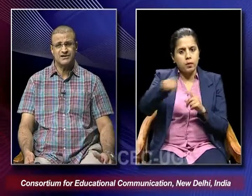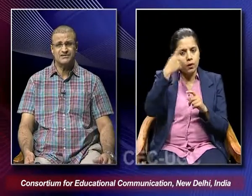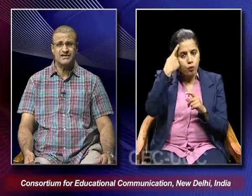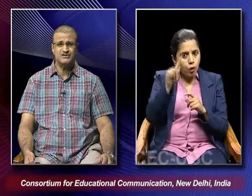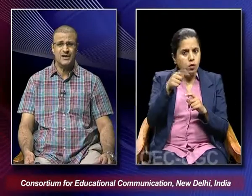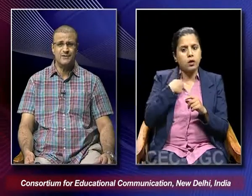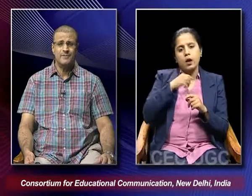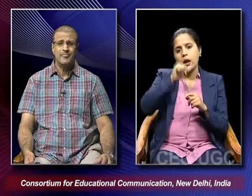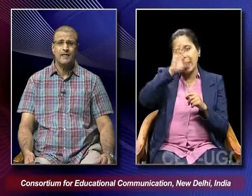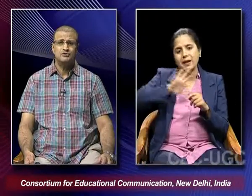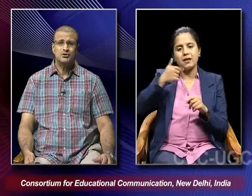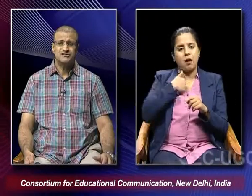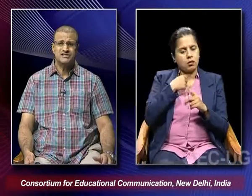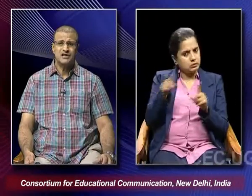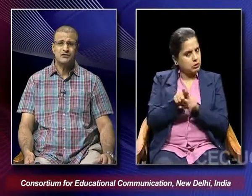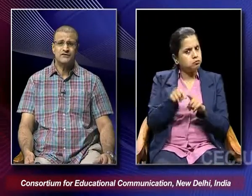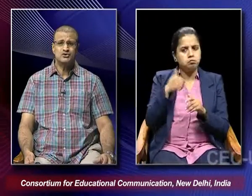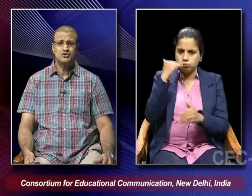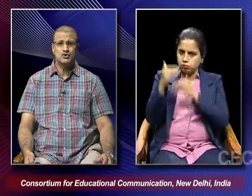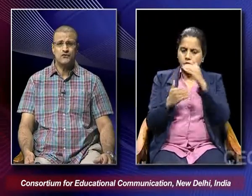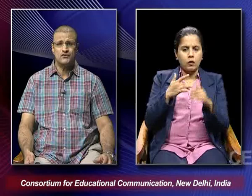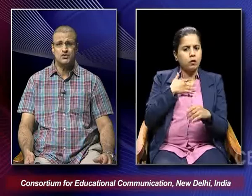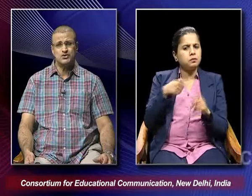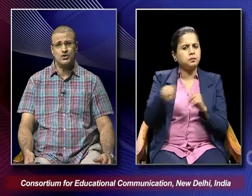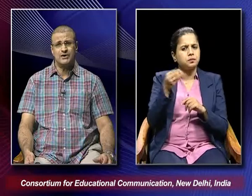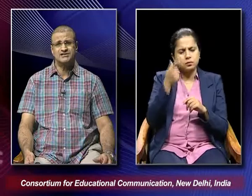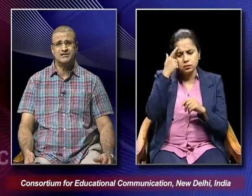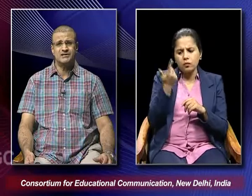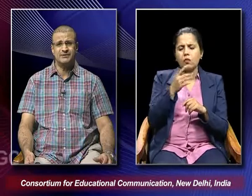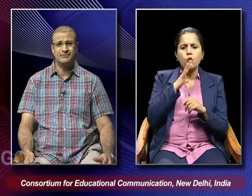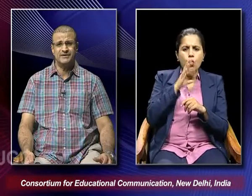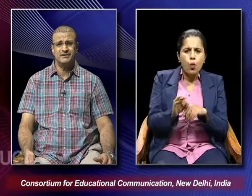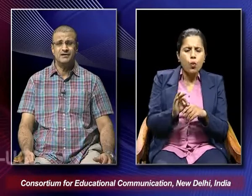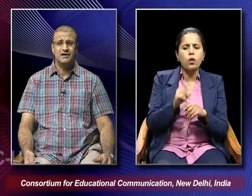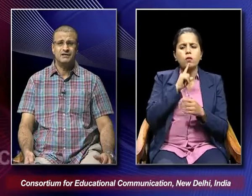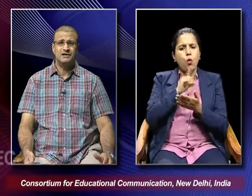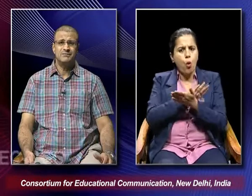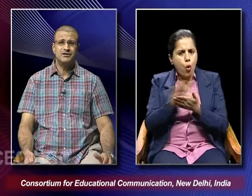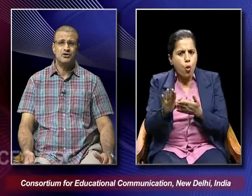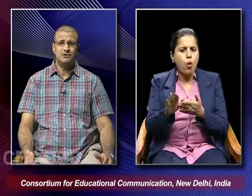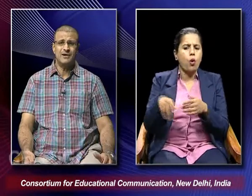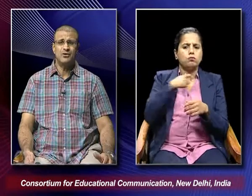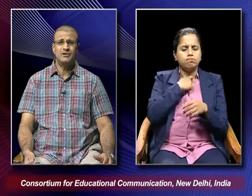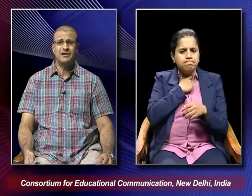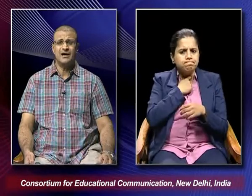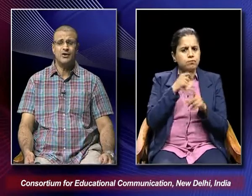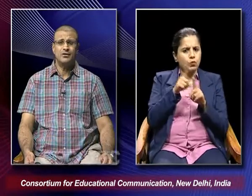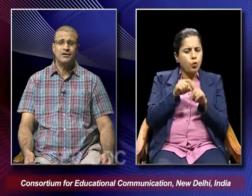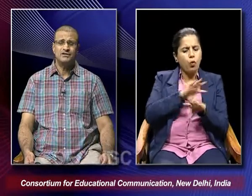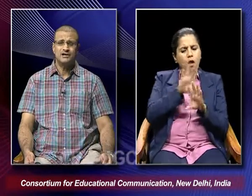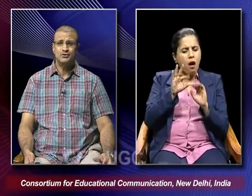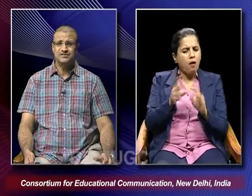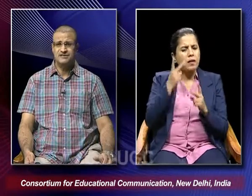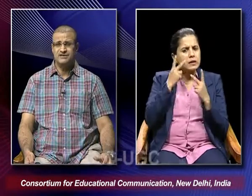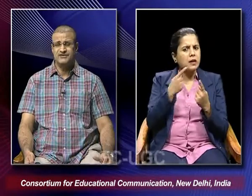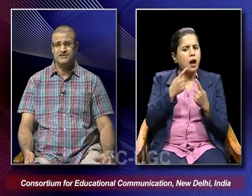the country as well. So such kind of issues of truth, honesty, commitment, they are being talked about, and how they